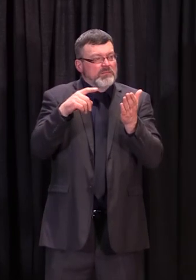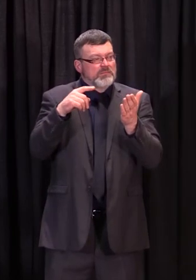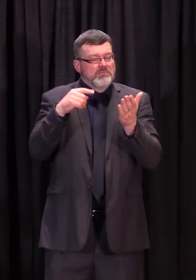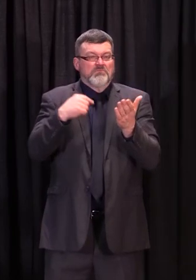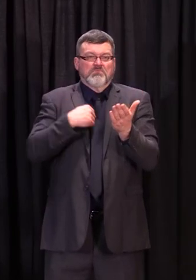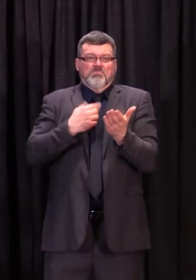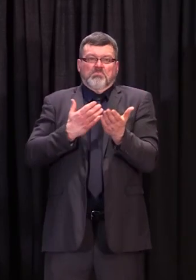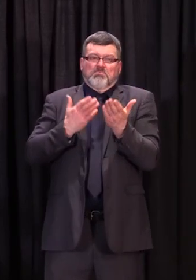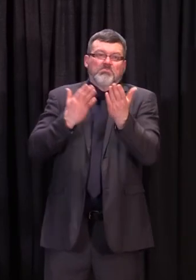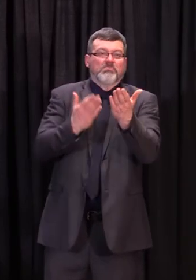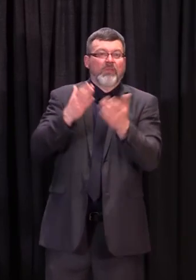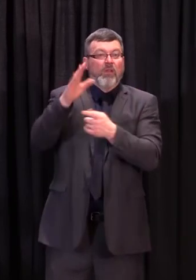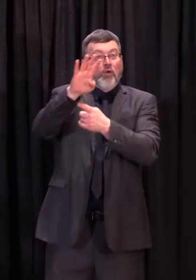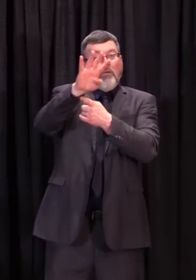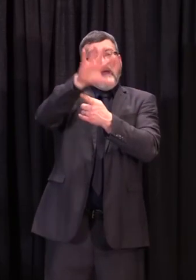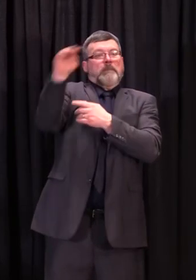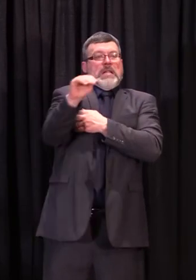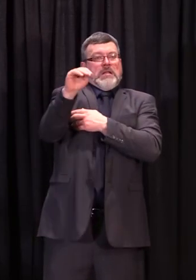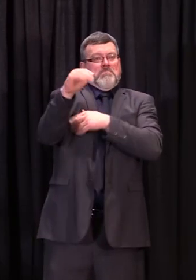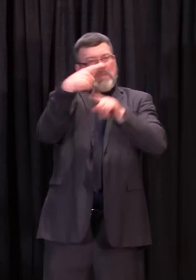Vermonters this year.